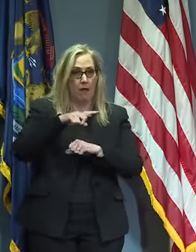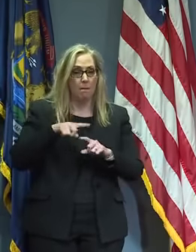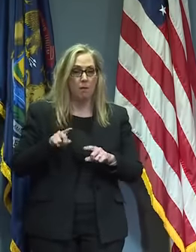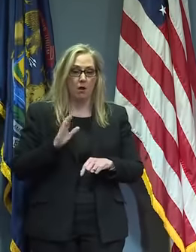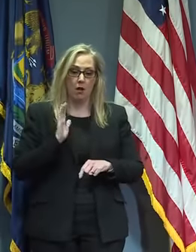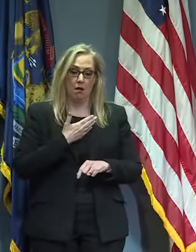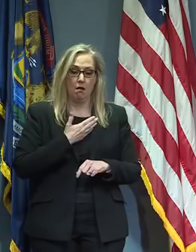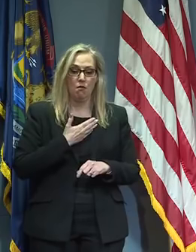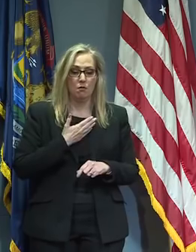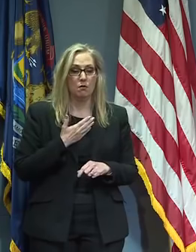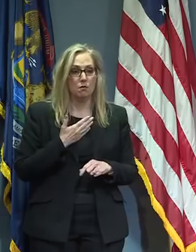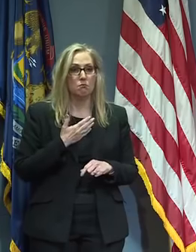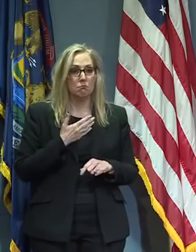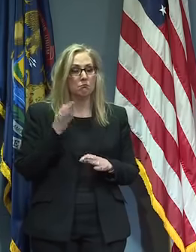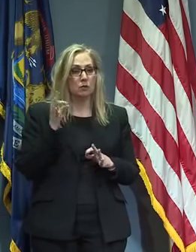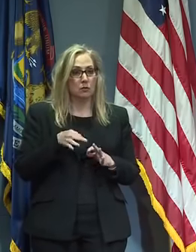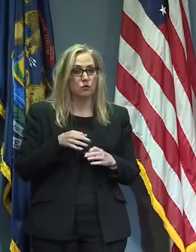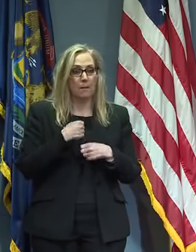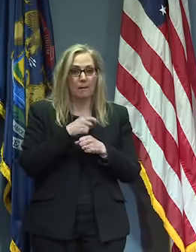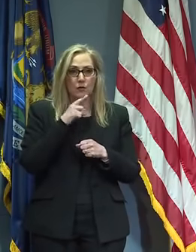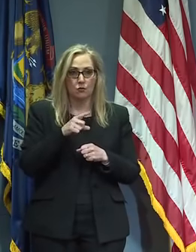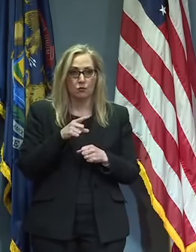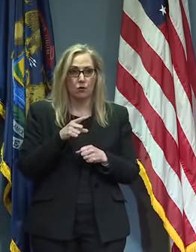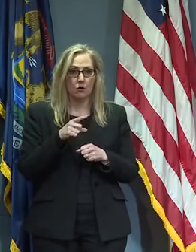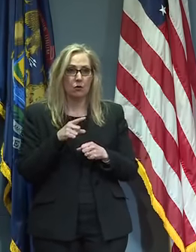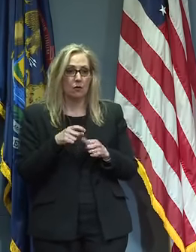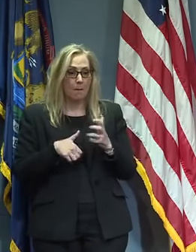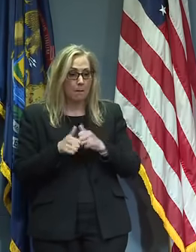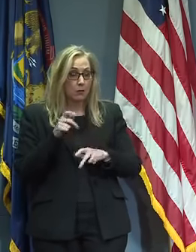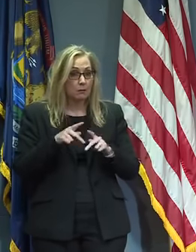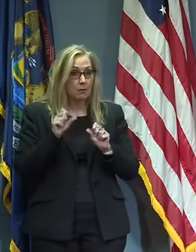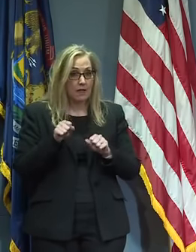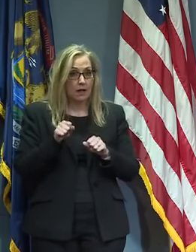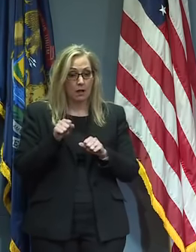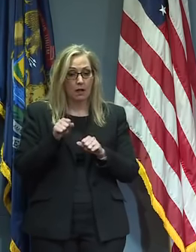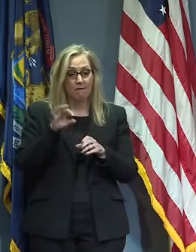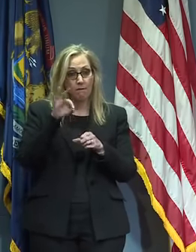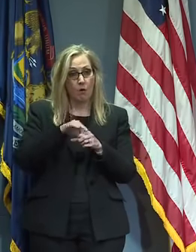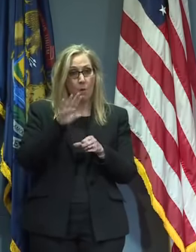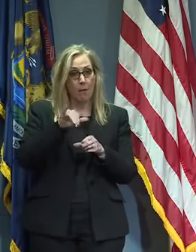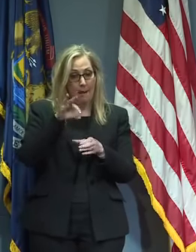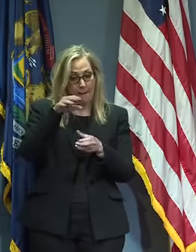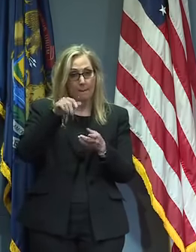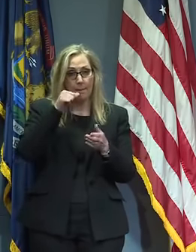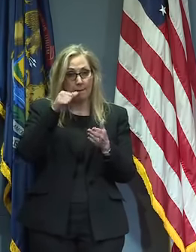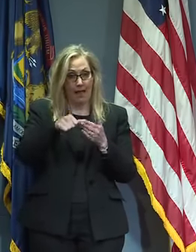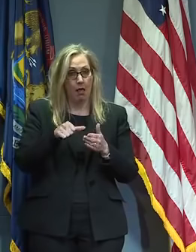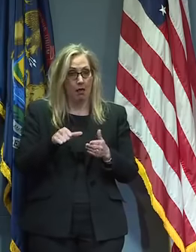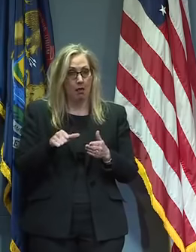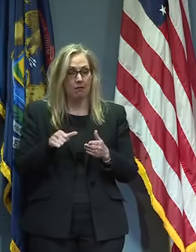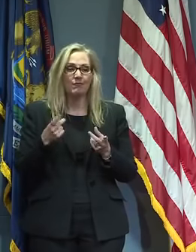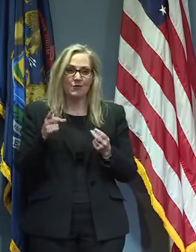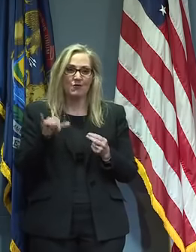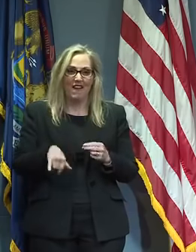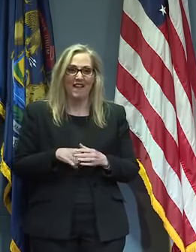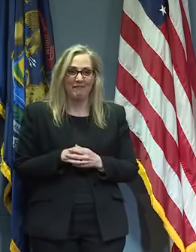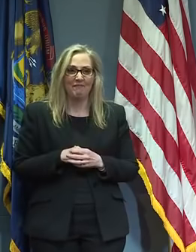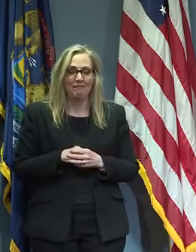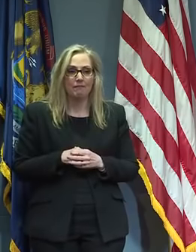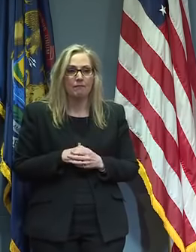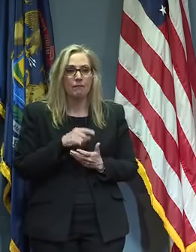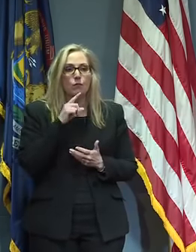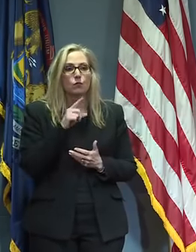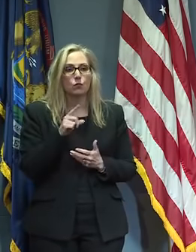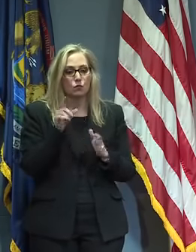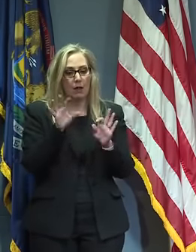push is to ensure that the vast majority of people who can vote by mail do so, because we believe that that's an important way